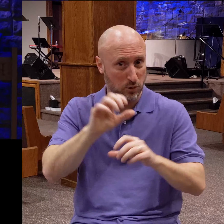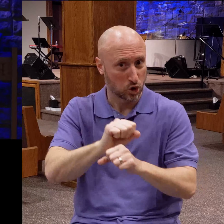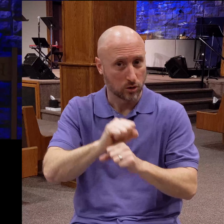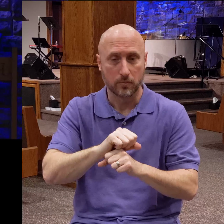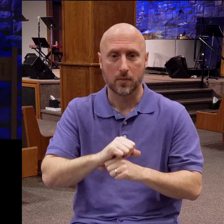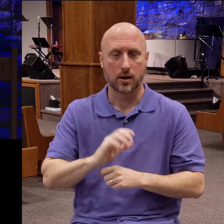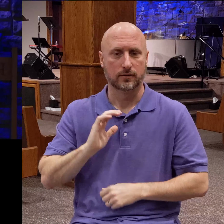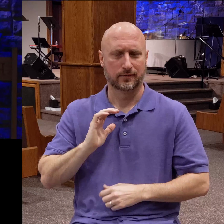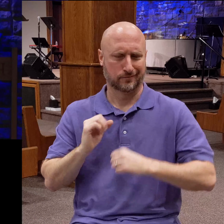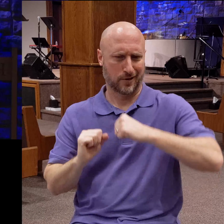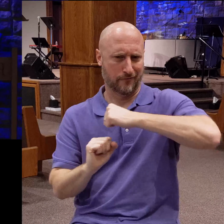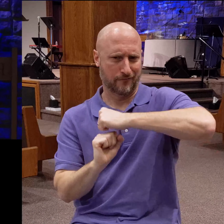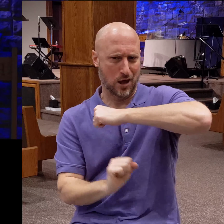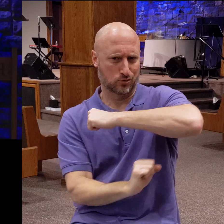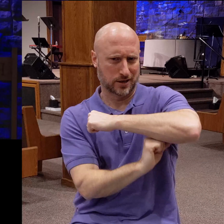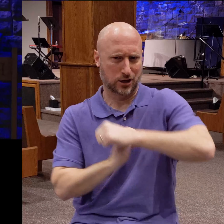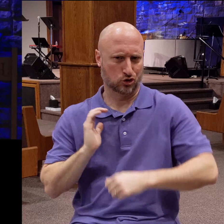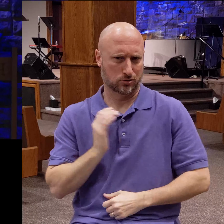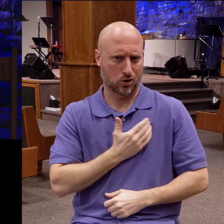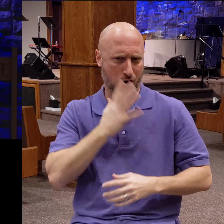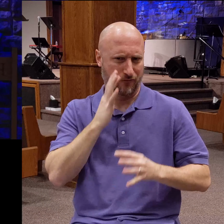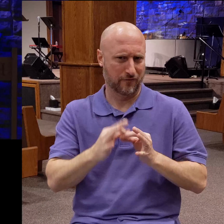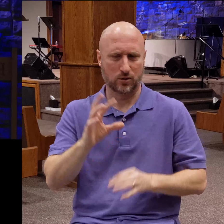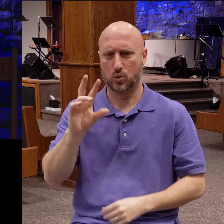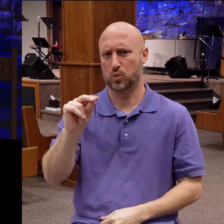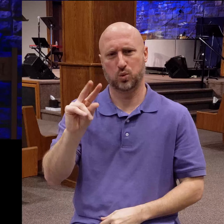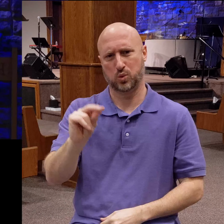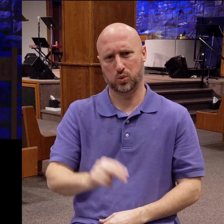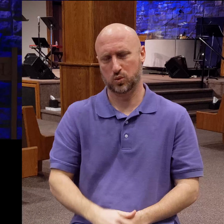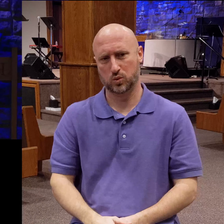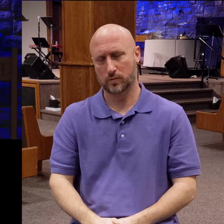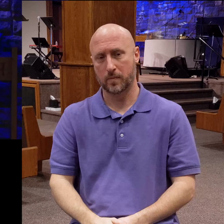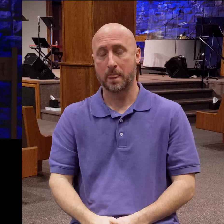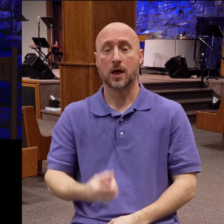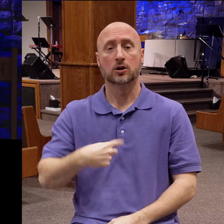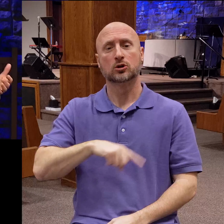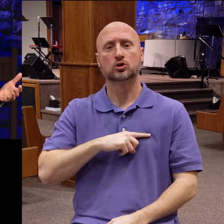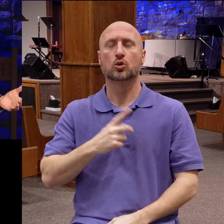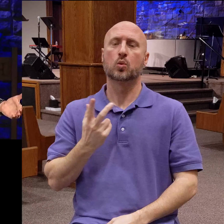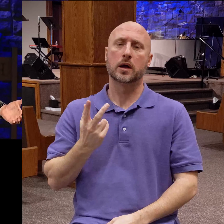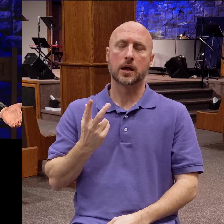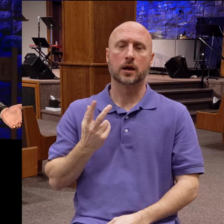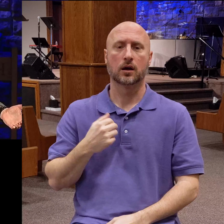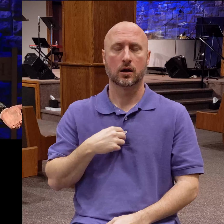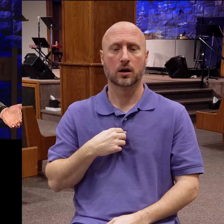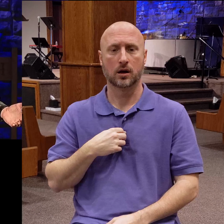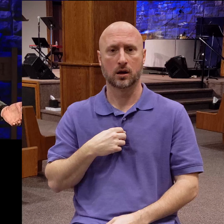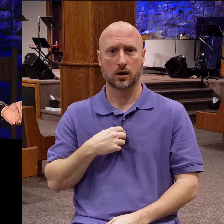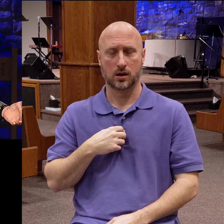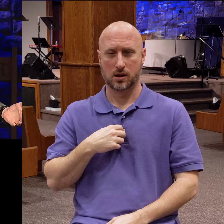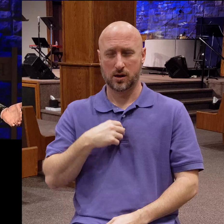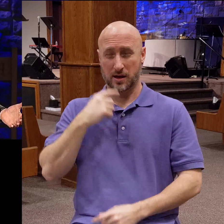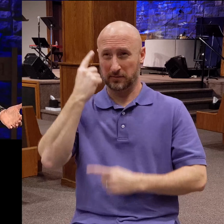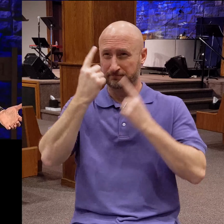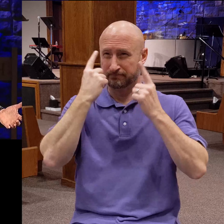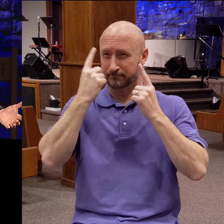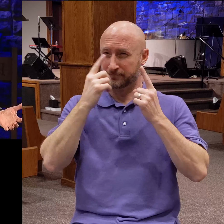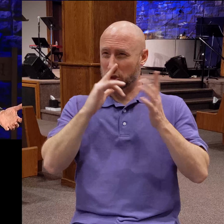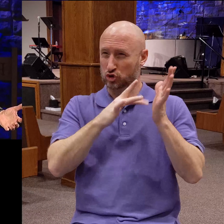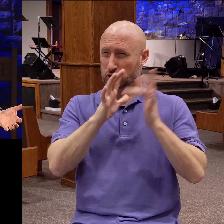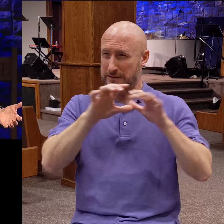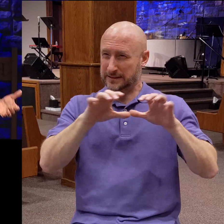not the basis of what we believe. So you look at this vast, you know, number of